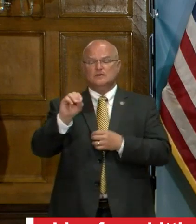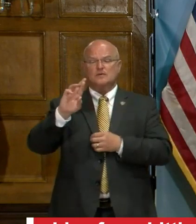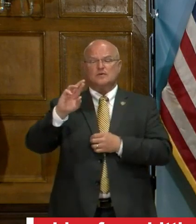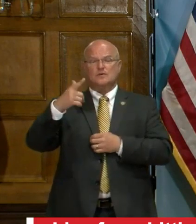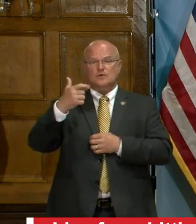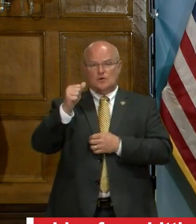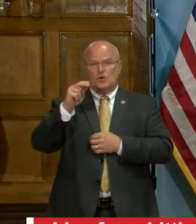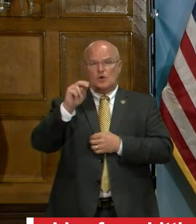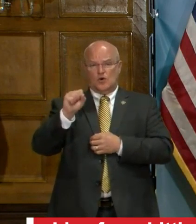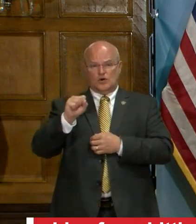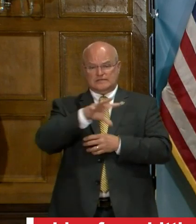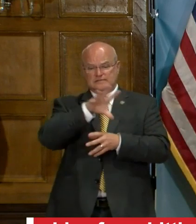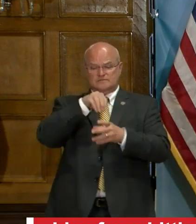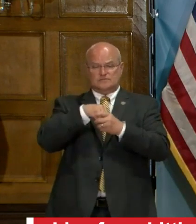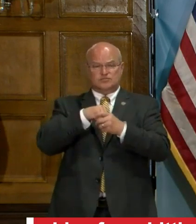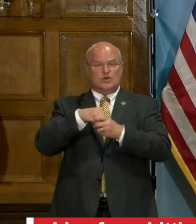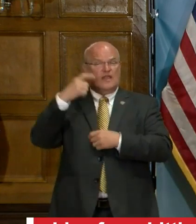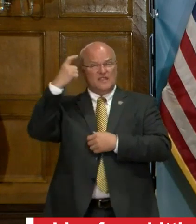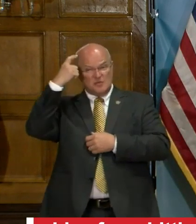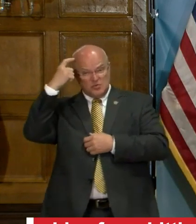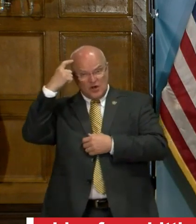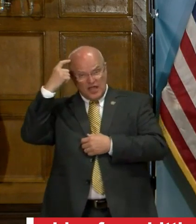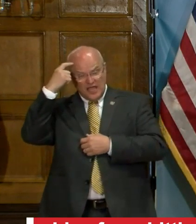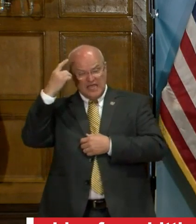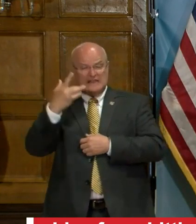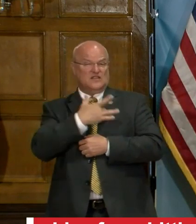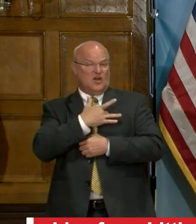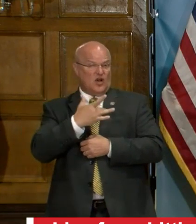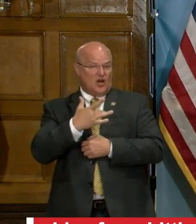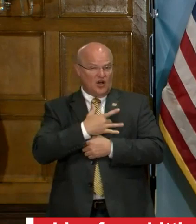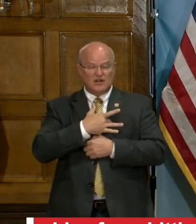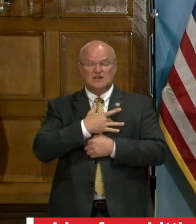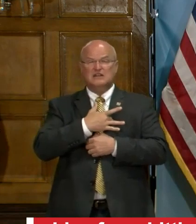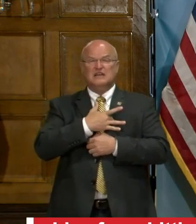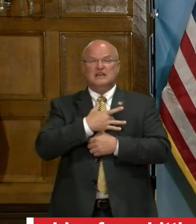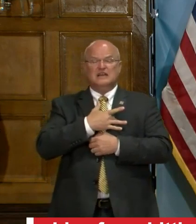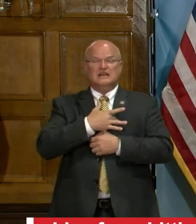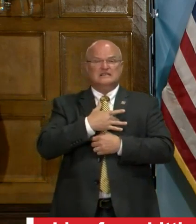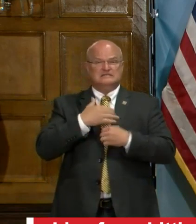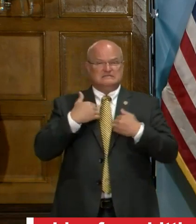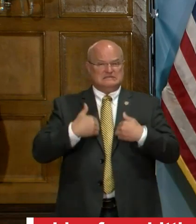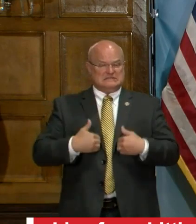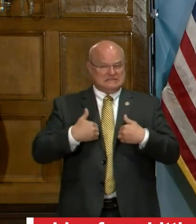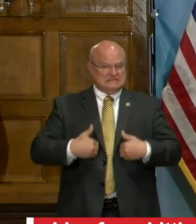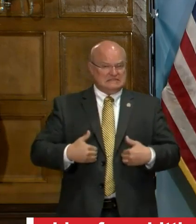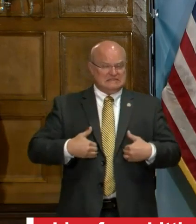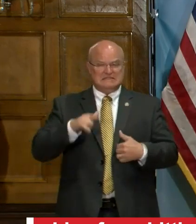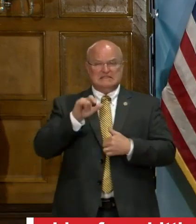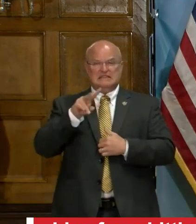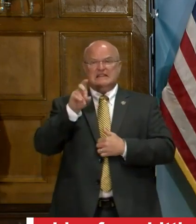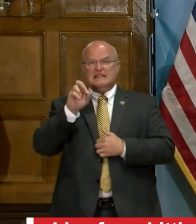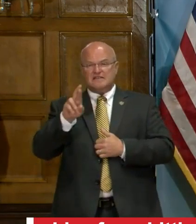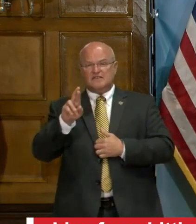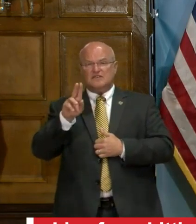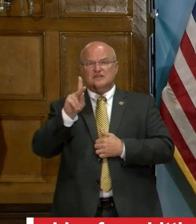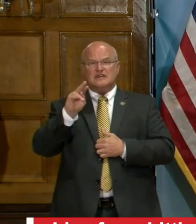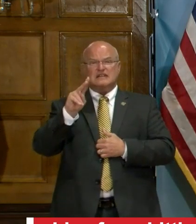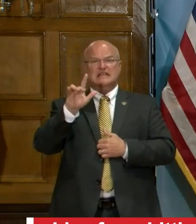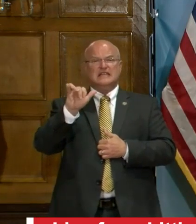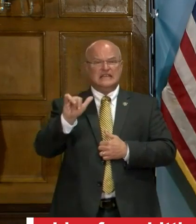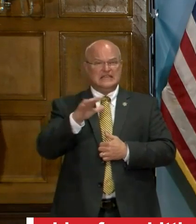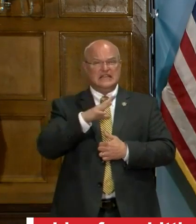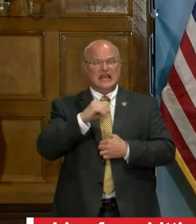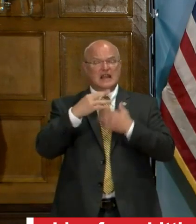in their body involved, which can include the brain, the heart, the gastrointestinal system, liver, kidneys, and